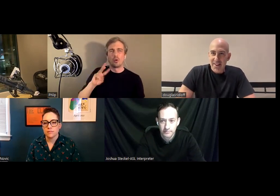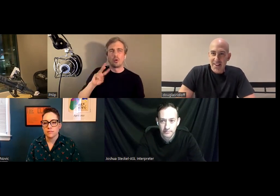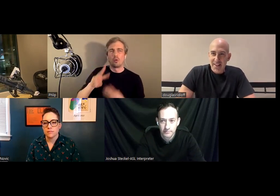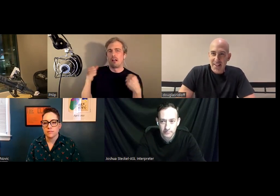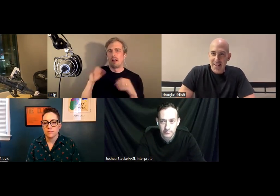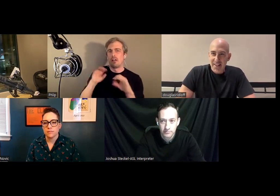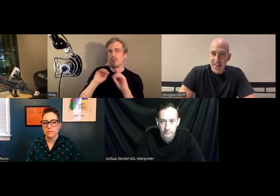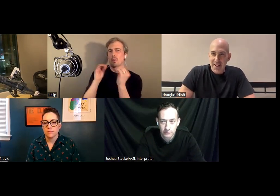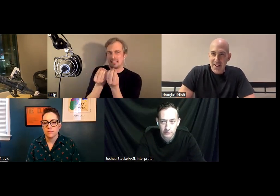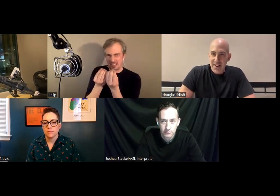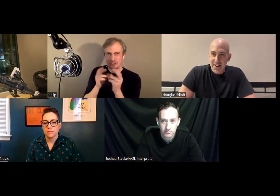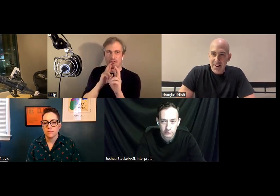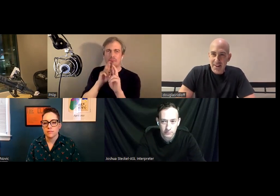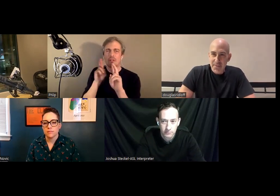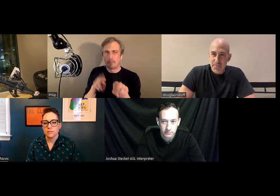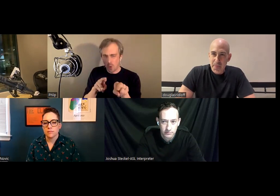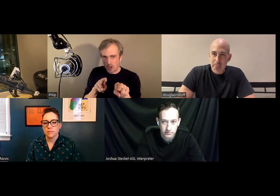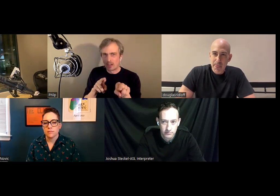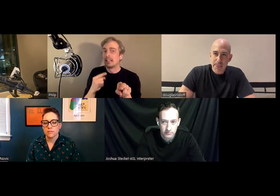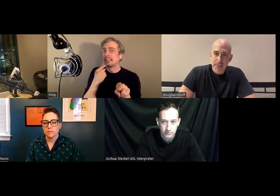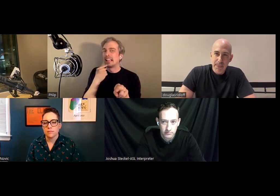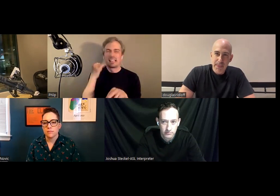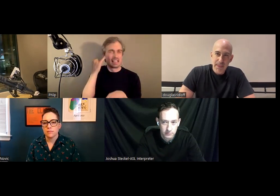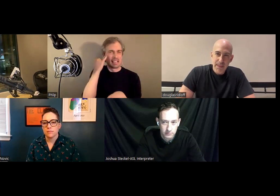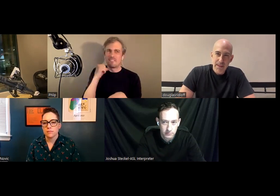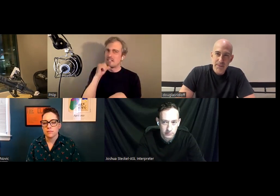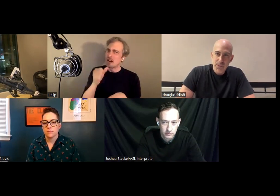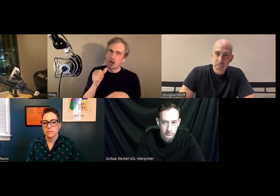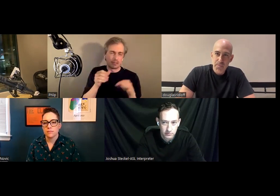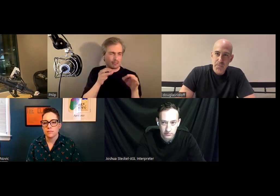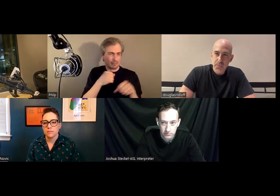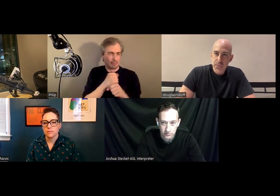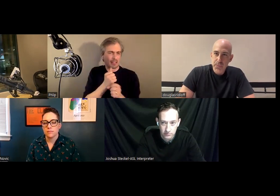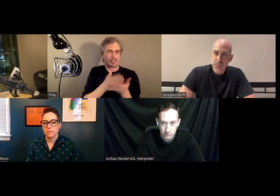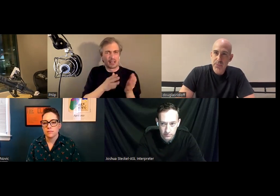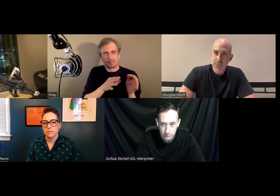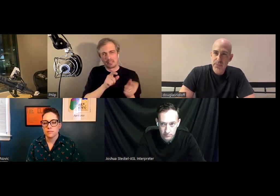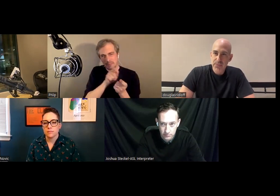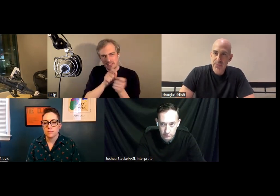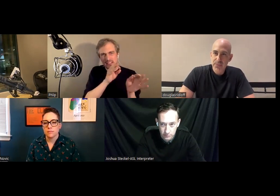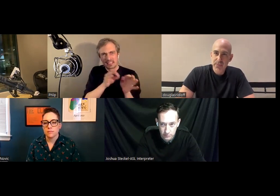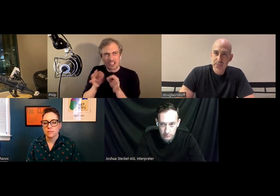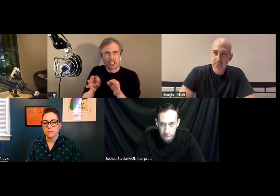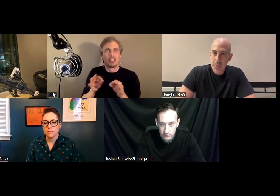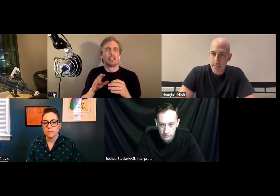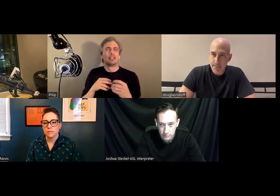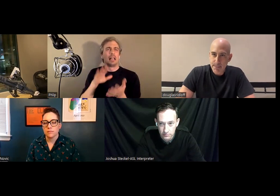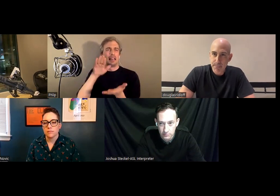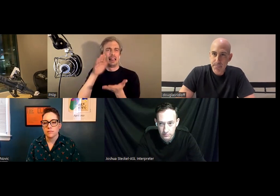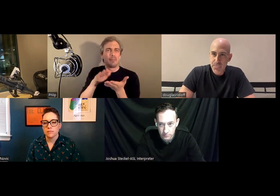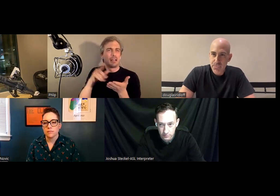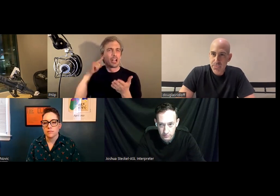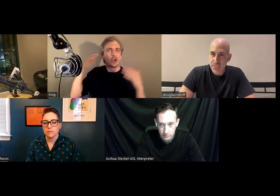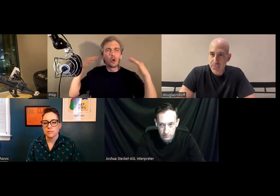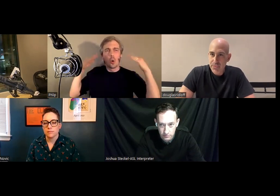that unless some specific measures are enacted related to increased healthcare and mitigating noise pollution, 1 in 4